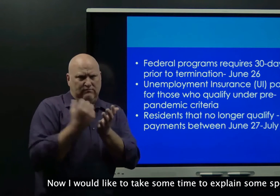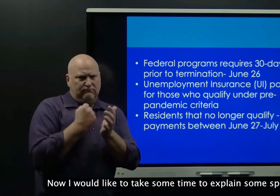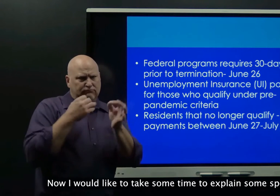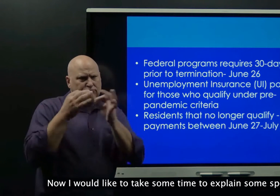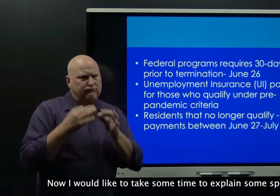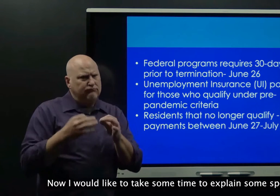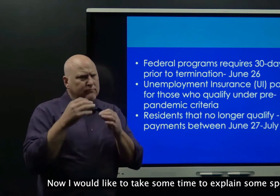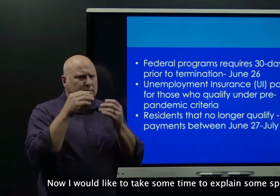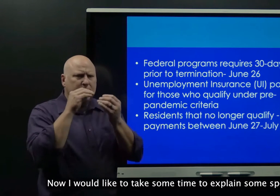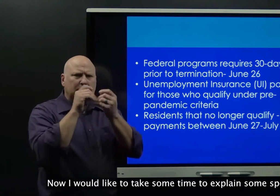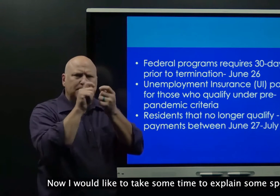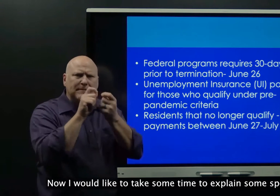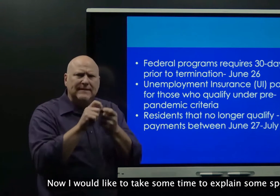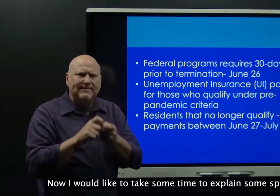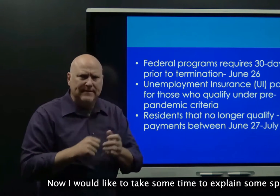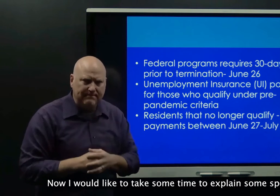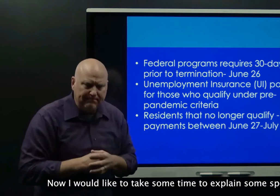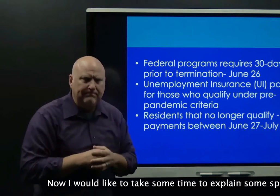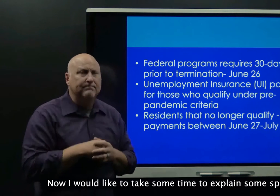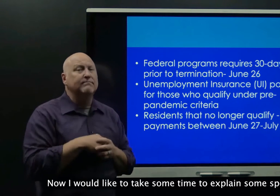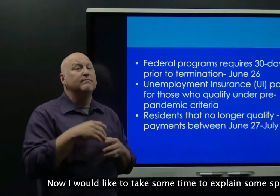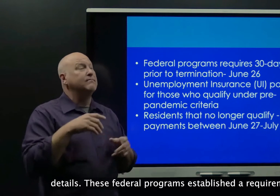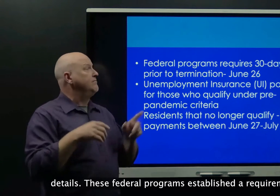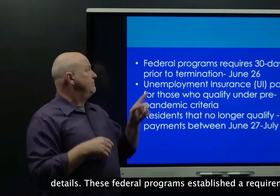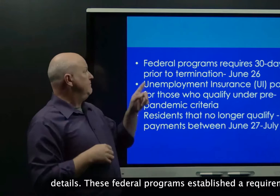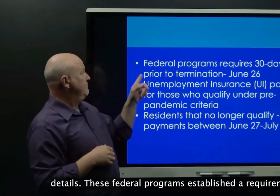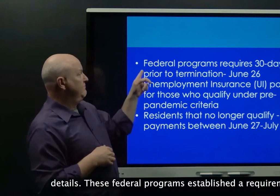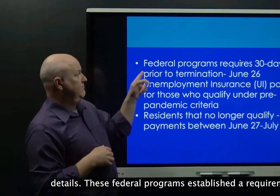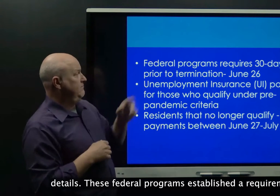Now I would like to take some time to explain some specific details.